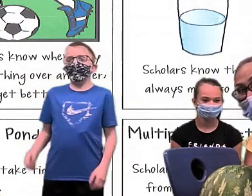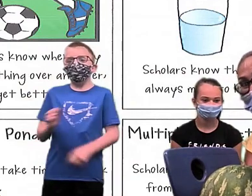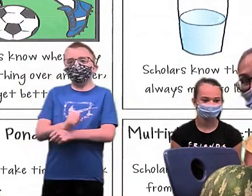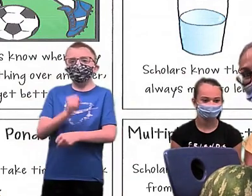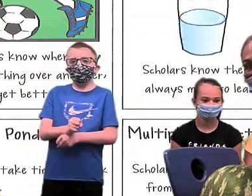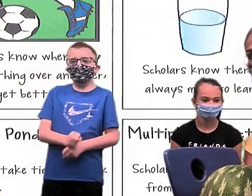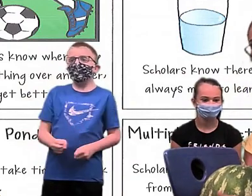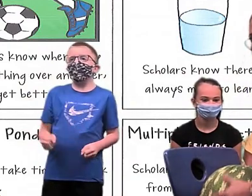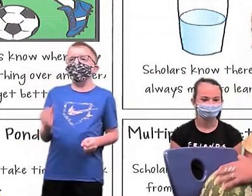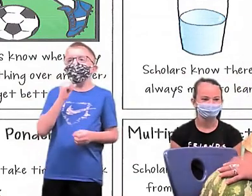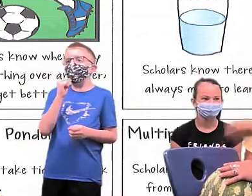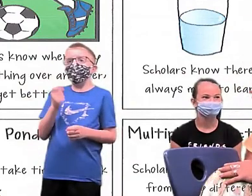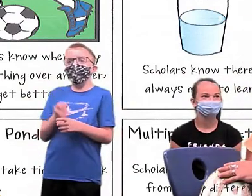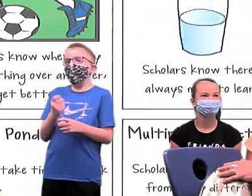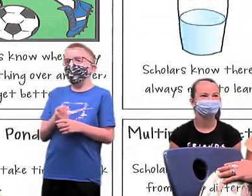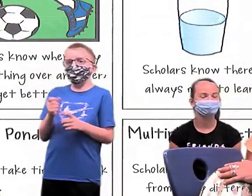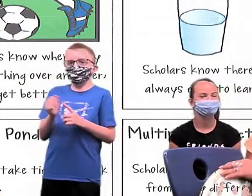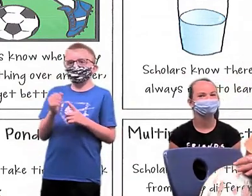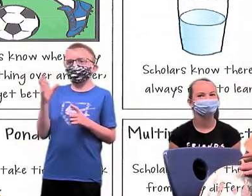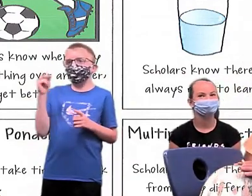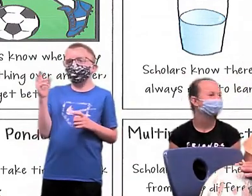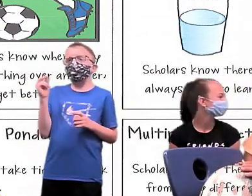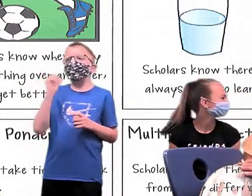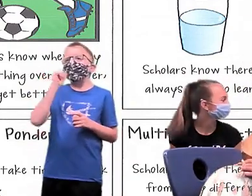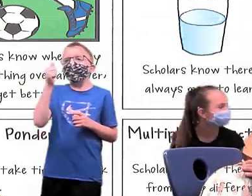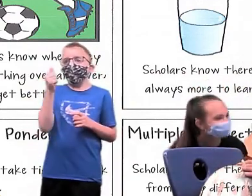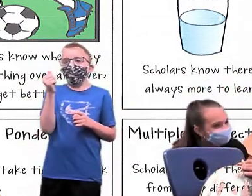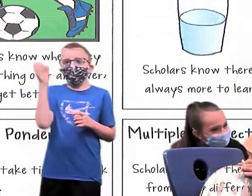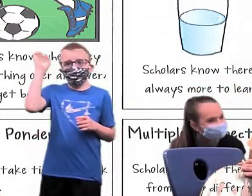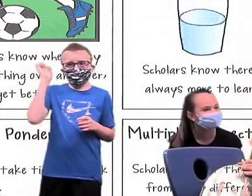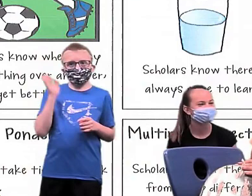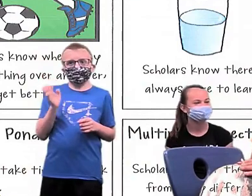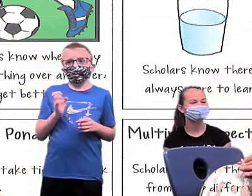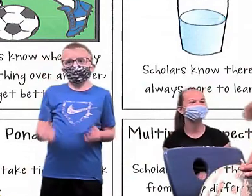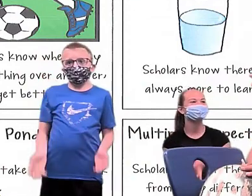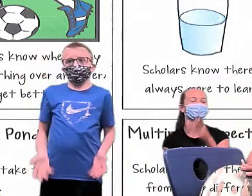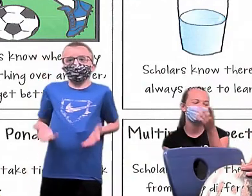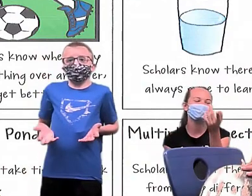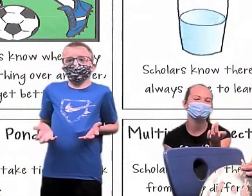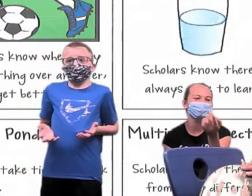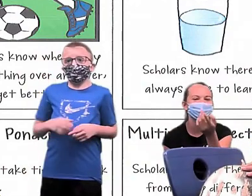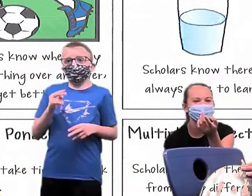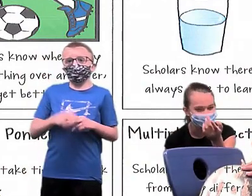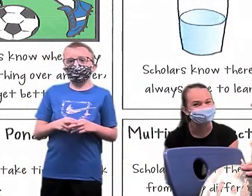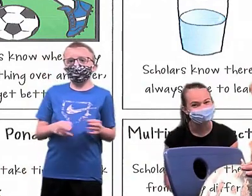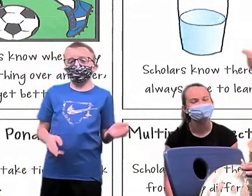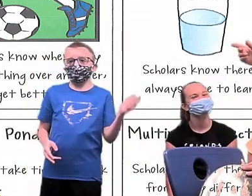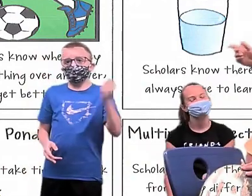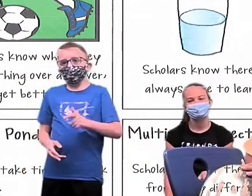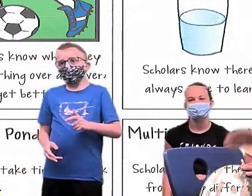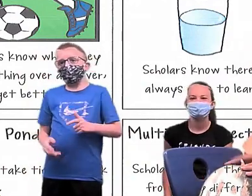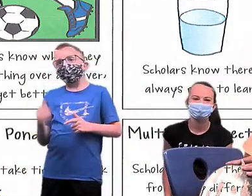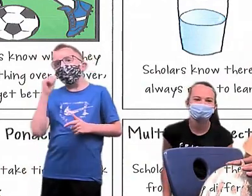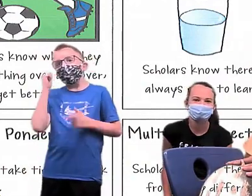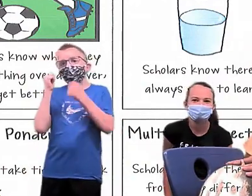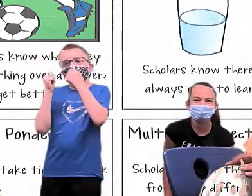I'm not exaggerating. Tomorrow, Emma will try to lift it. And then one of Iowa